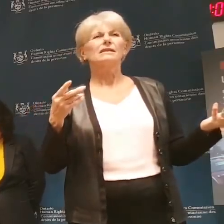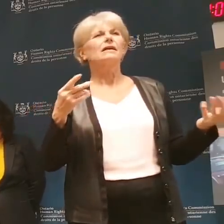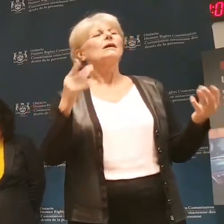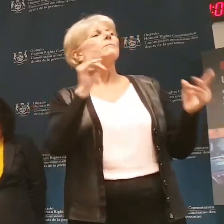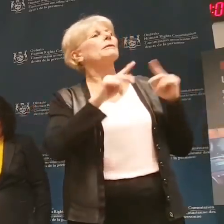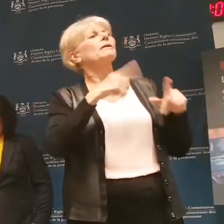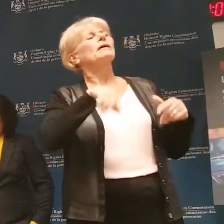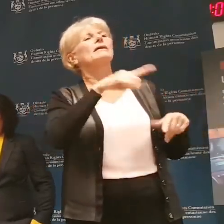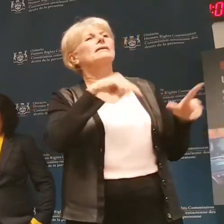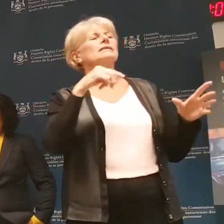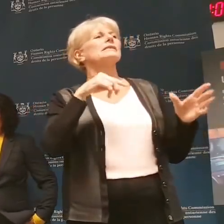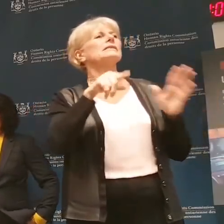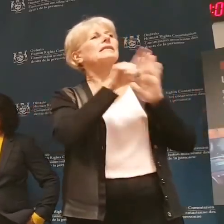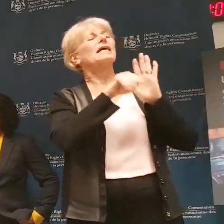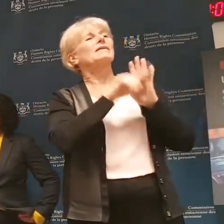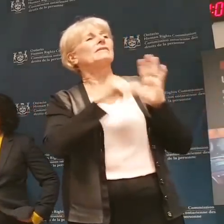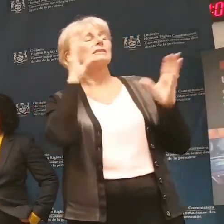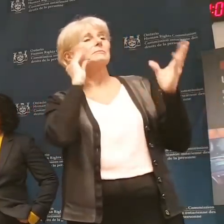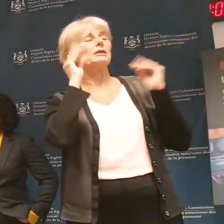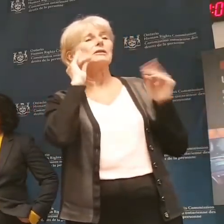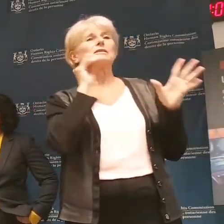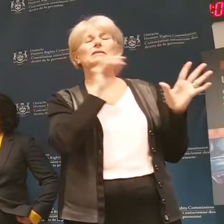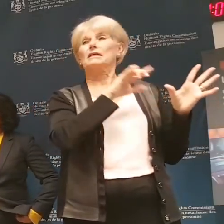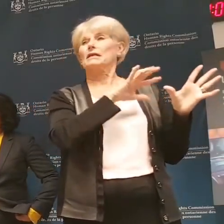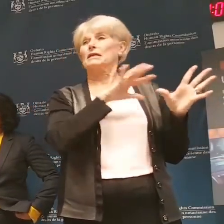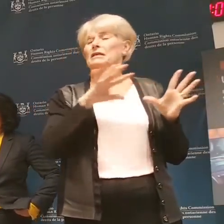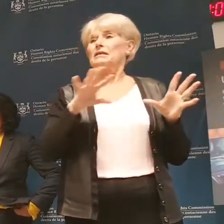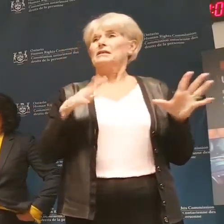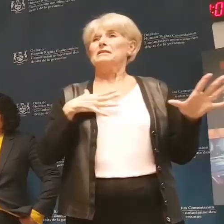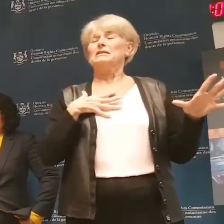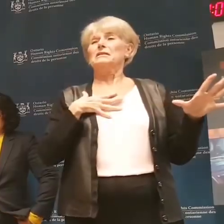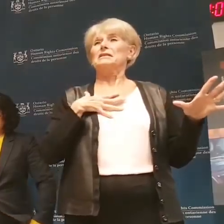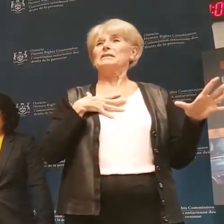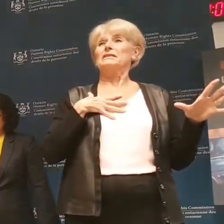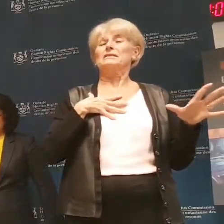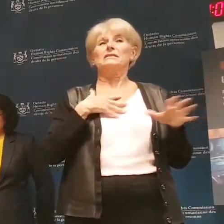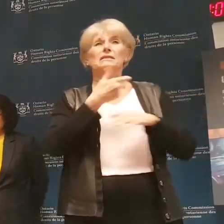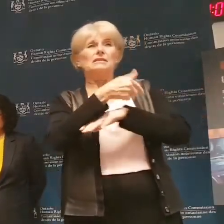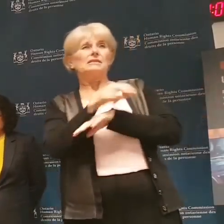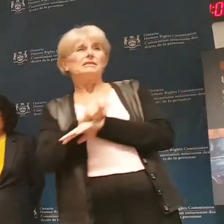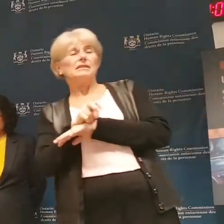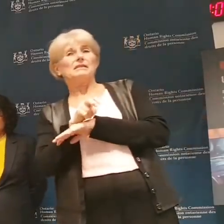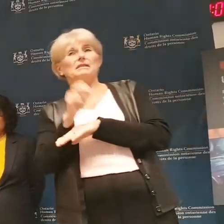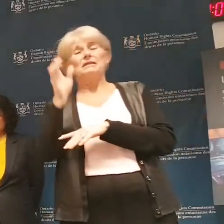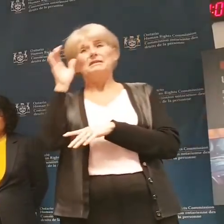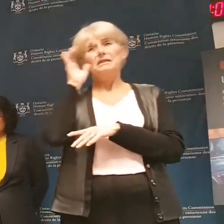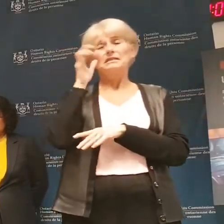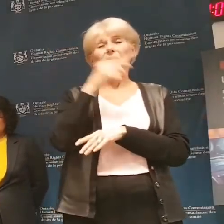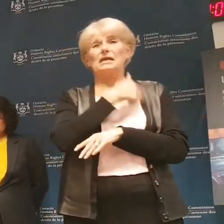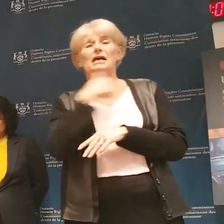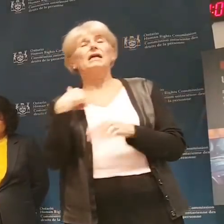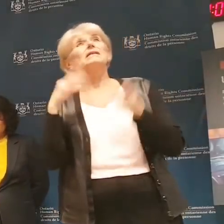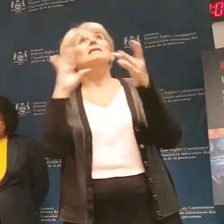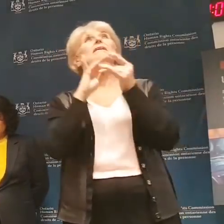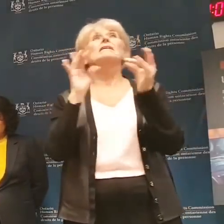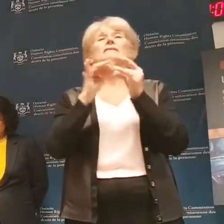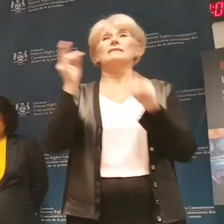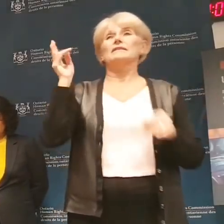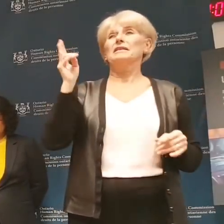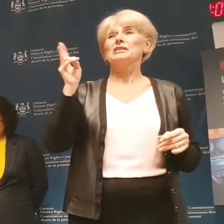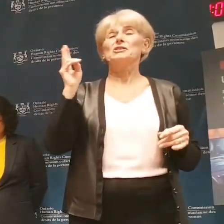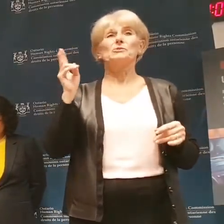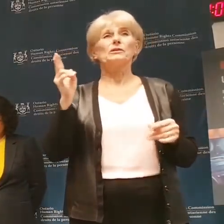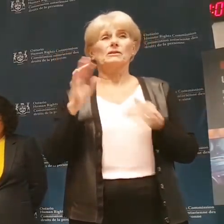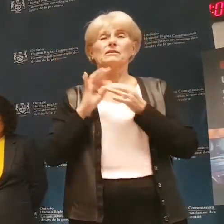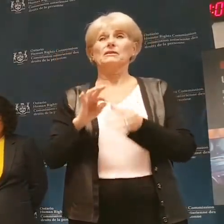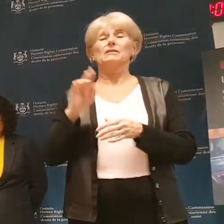negative encounters with the police, and to come and to sit and listen to us talk about our history with